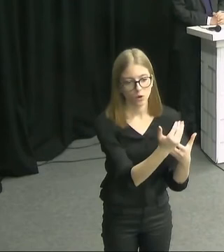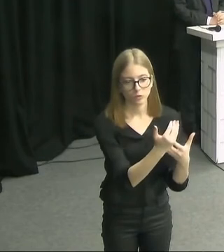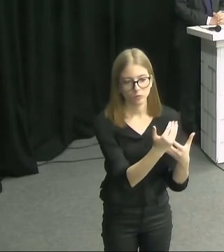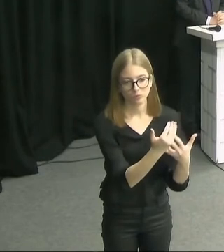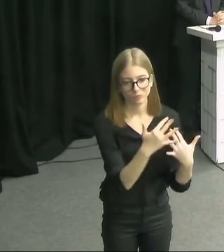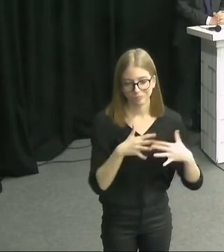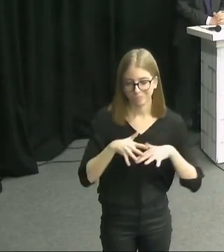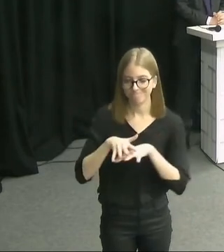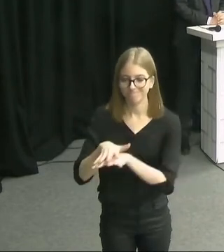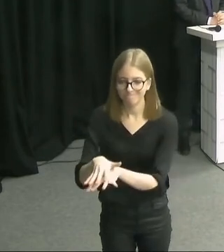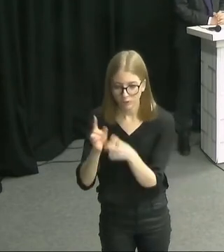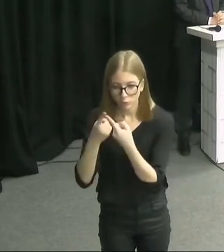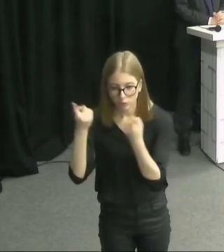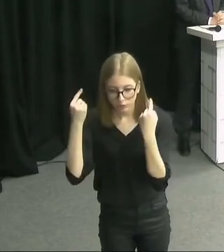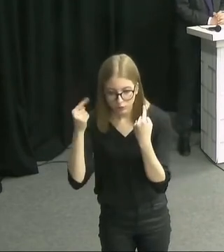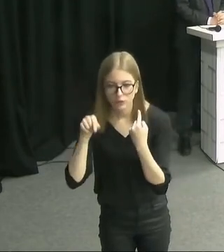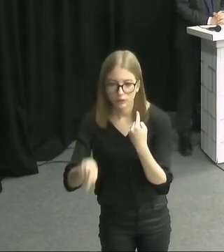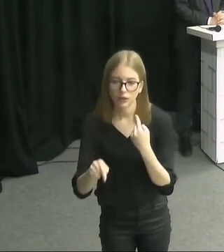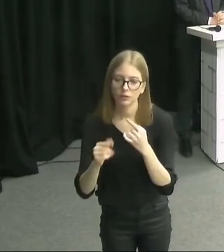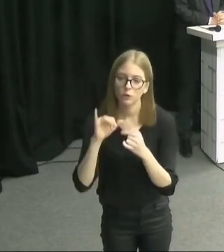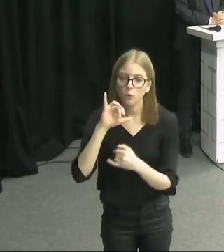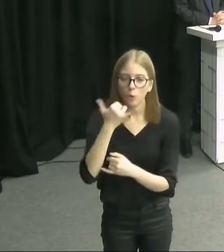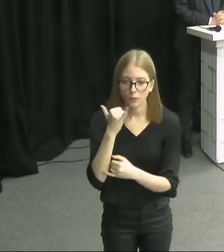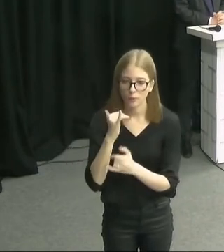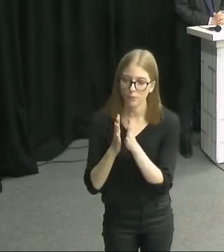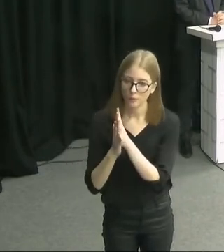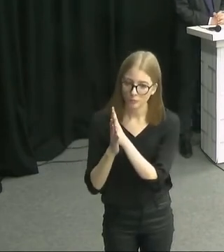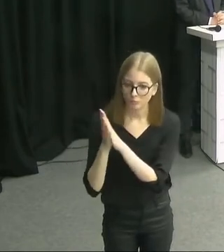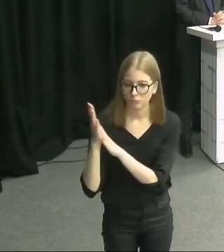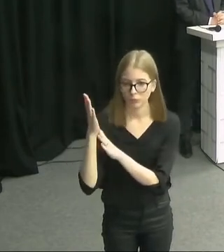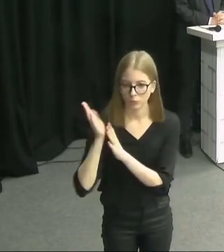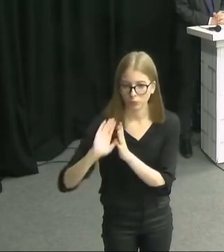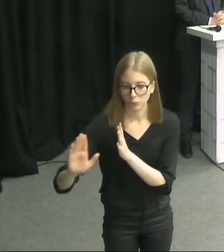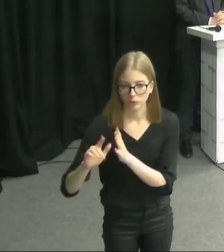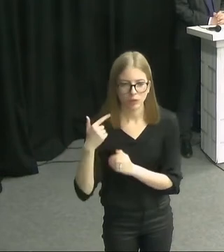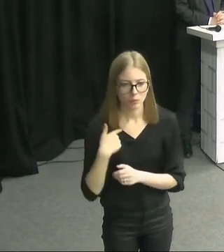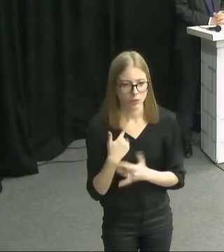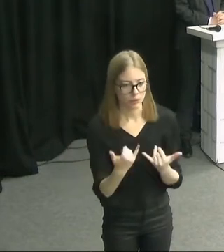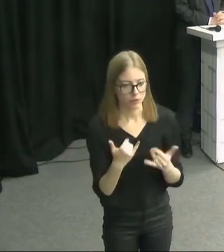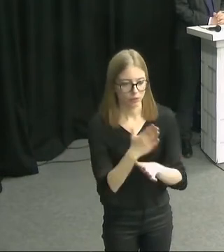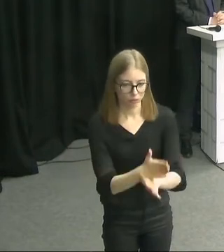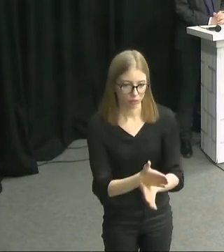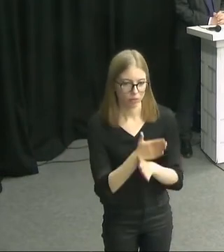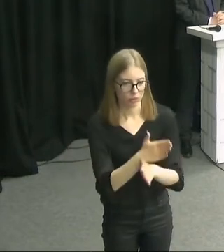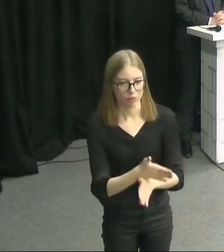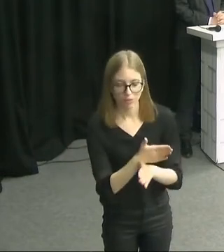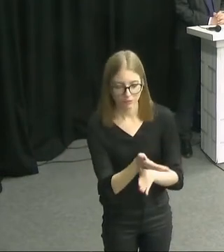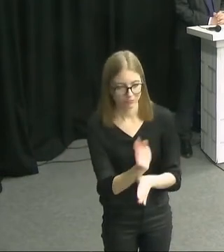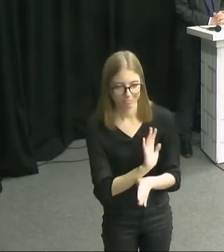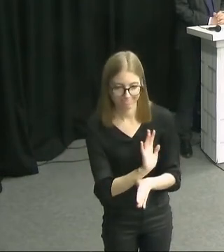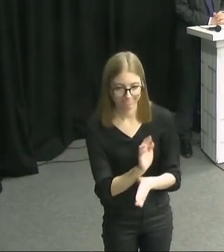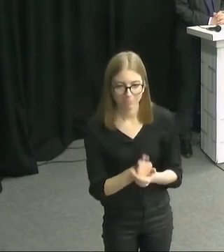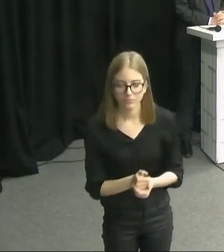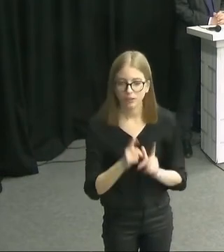for the capacities of the university. Now, we're trying to learn from the best practices from the States and from other